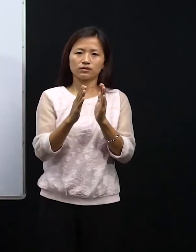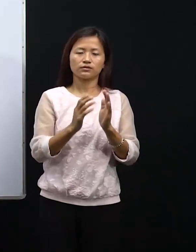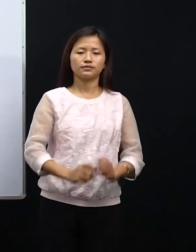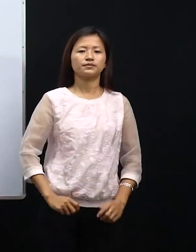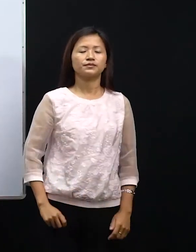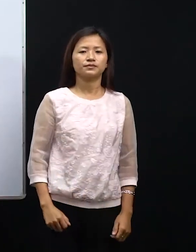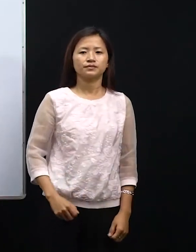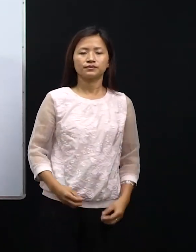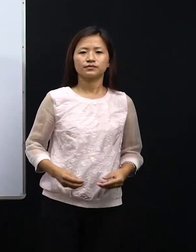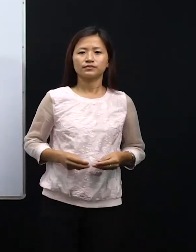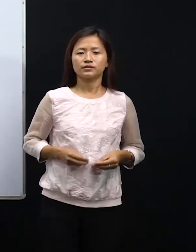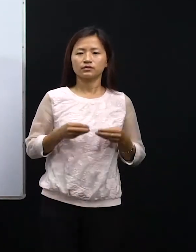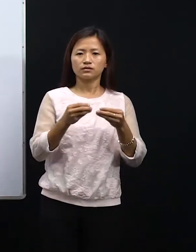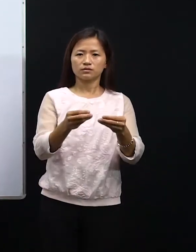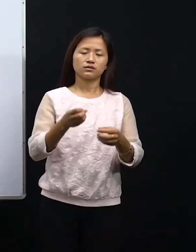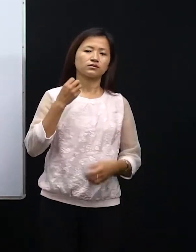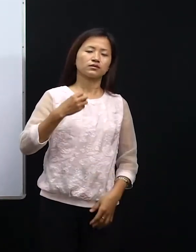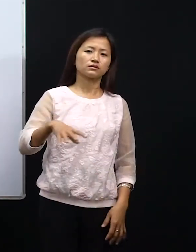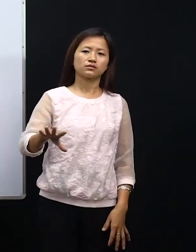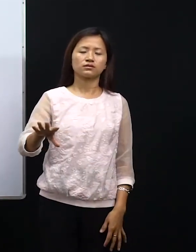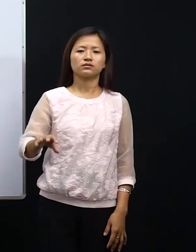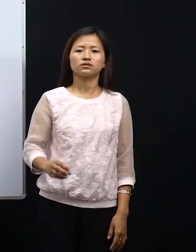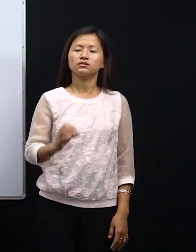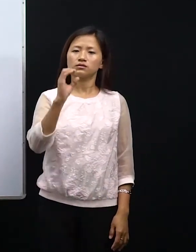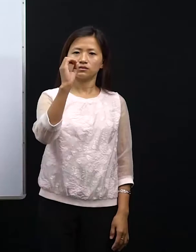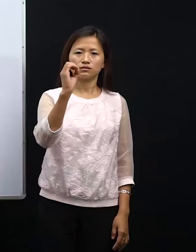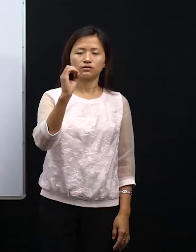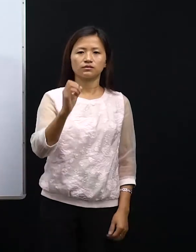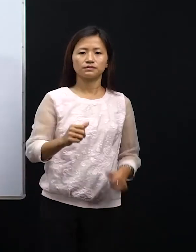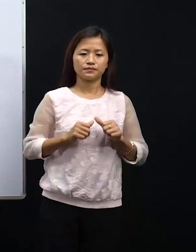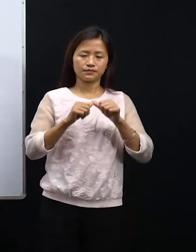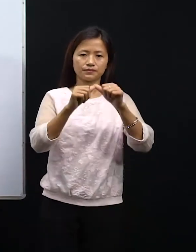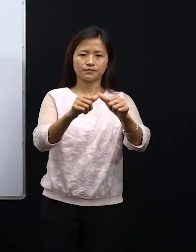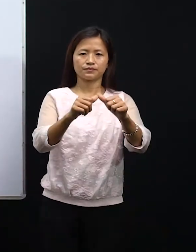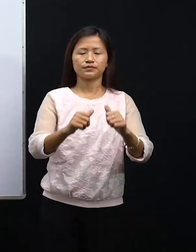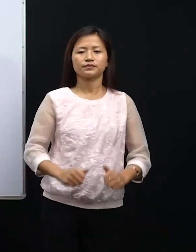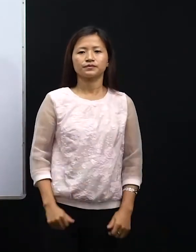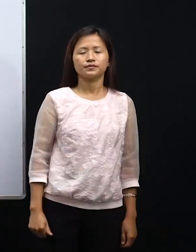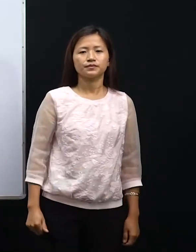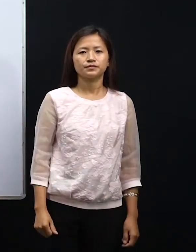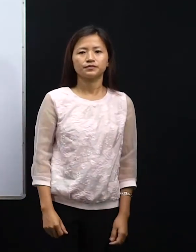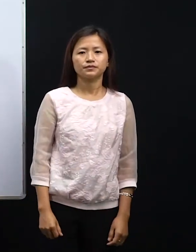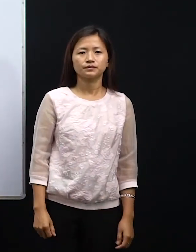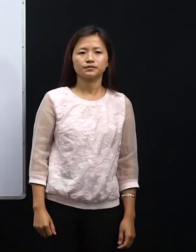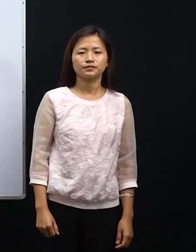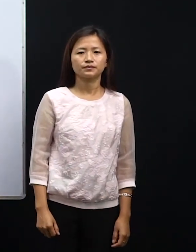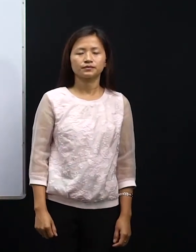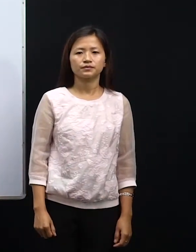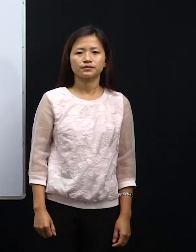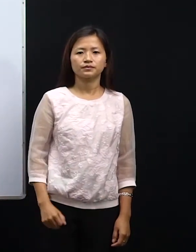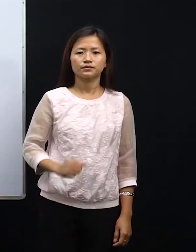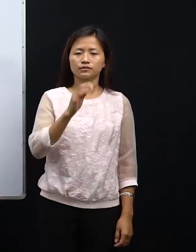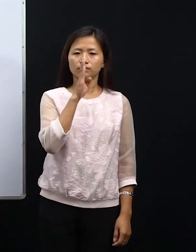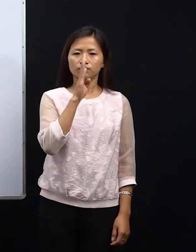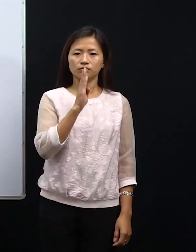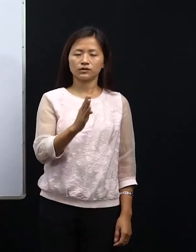So again, simply cancel them. Your answer will simply be a 0. Okay, so do not